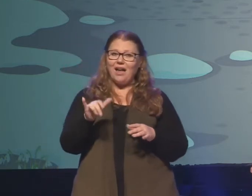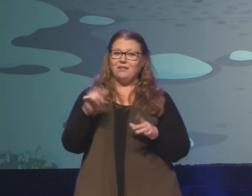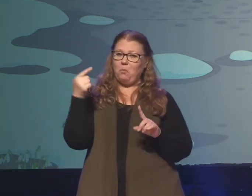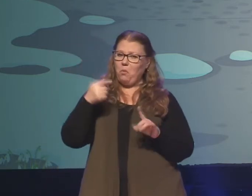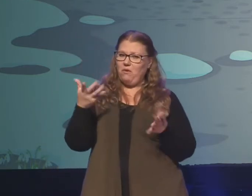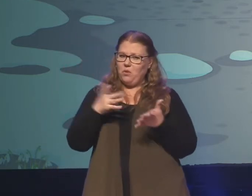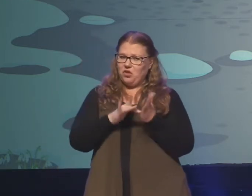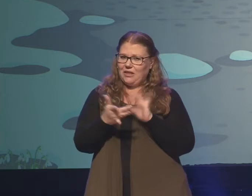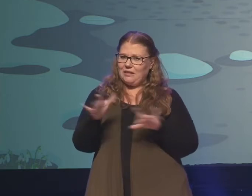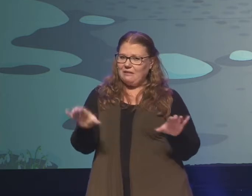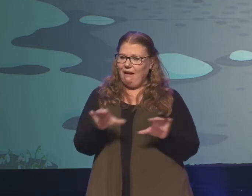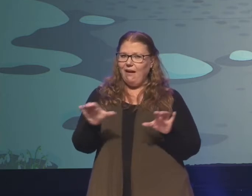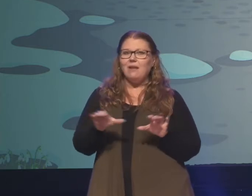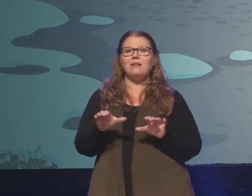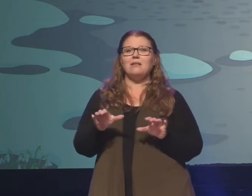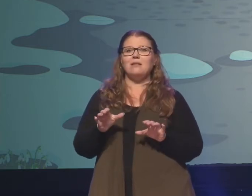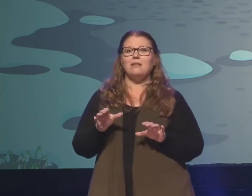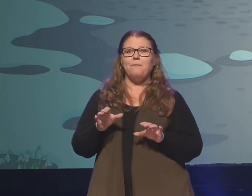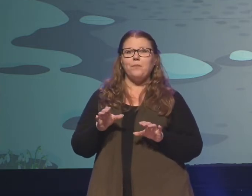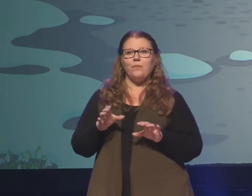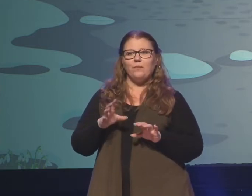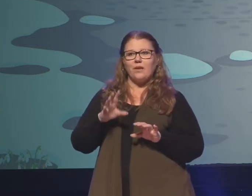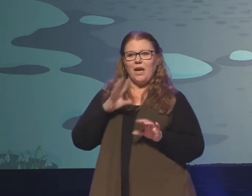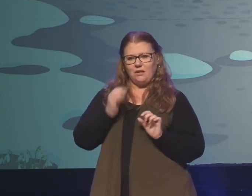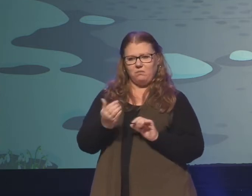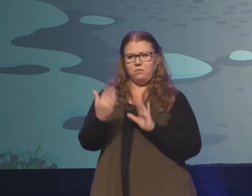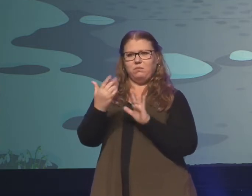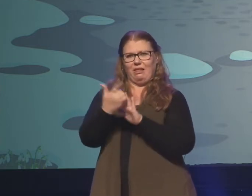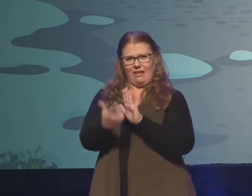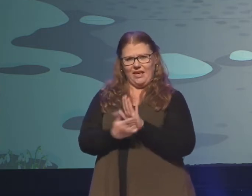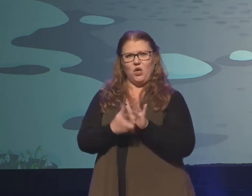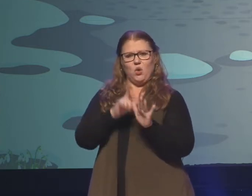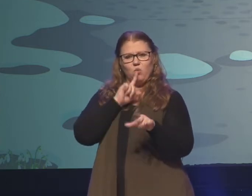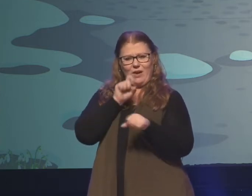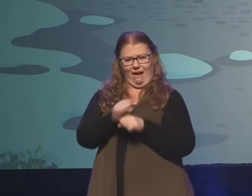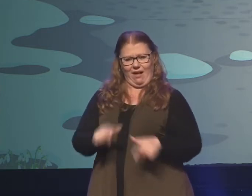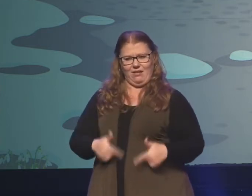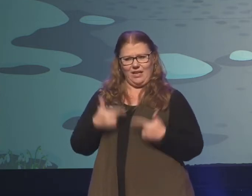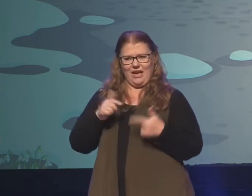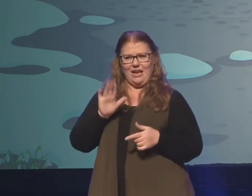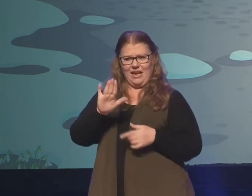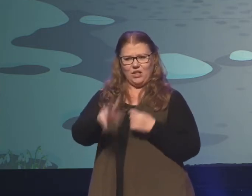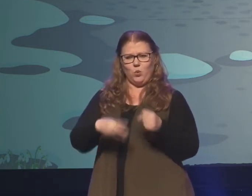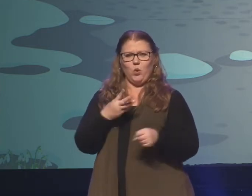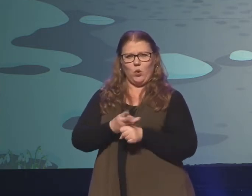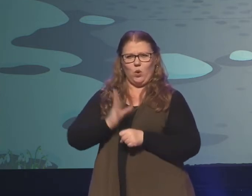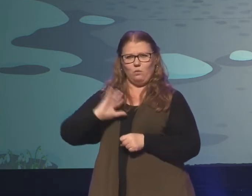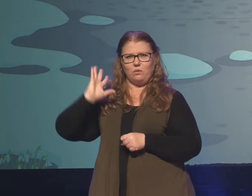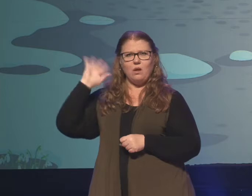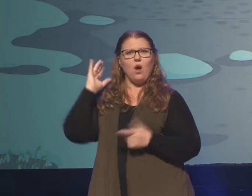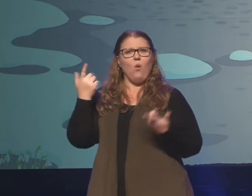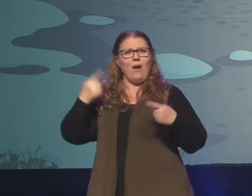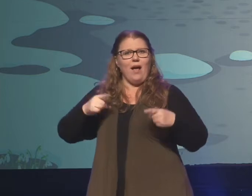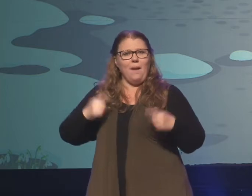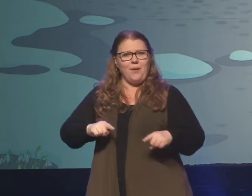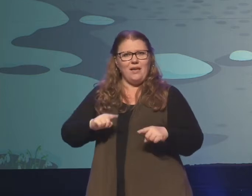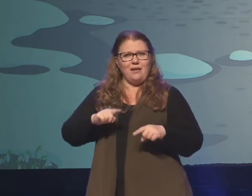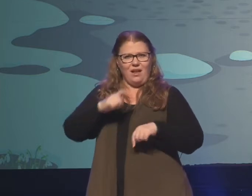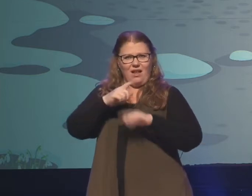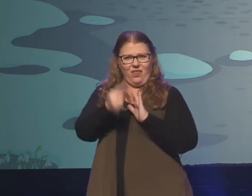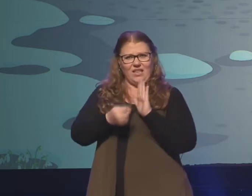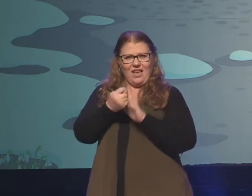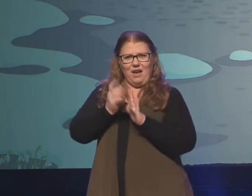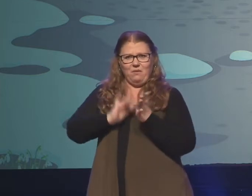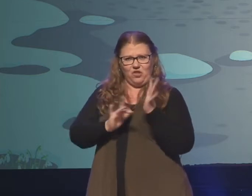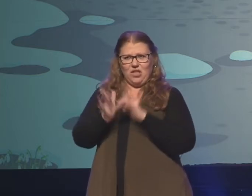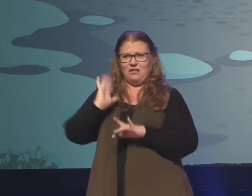here. And he's speaking about a legal reality in his world. Now, what had happened was, at the time of Jesus, the